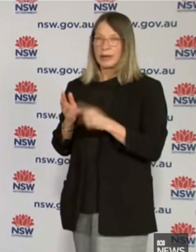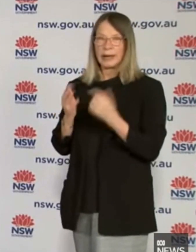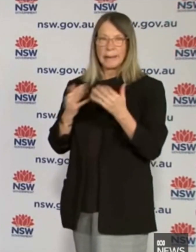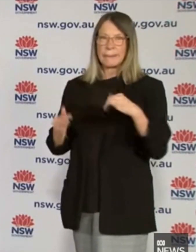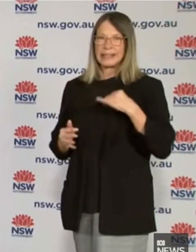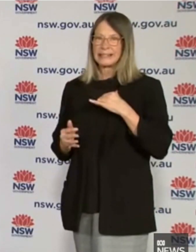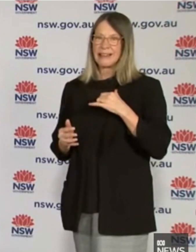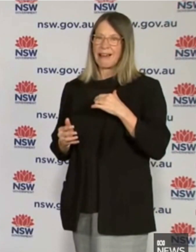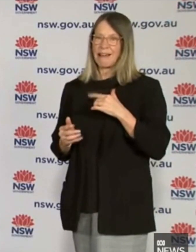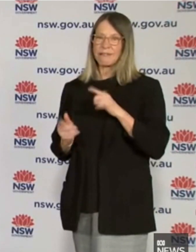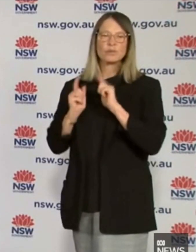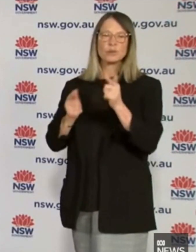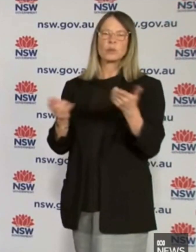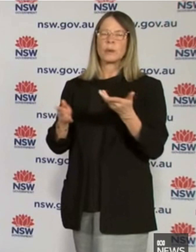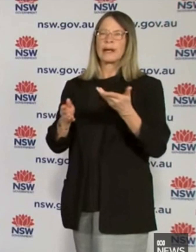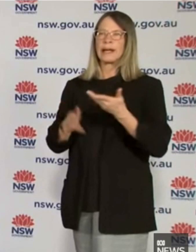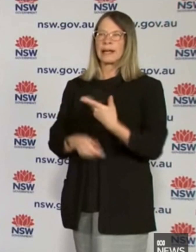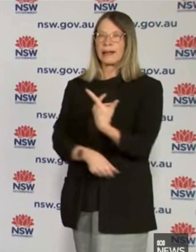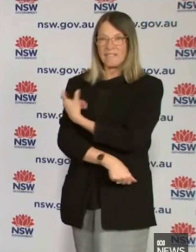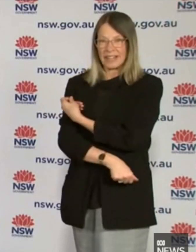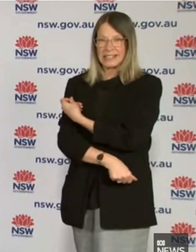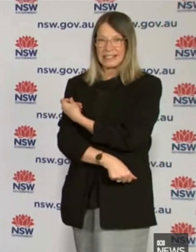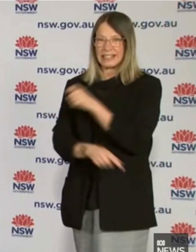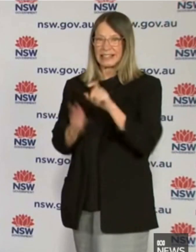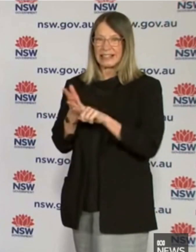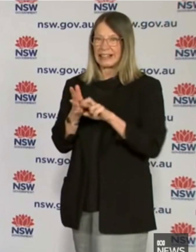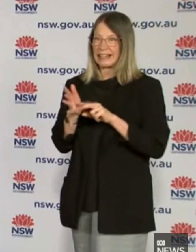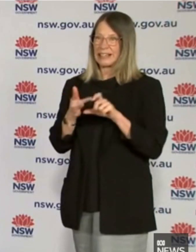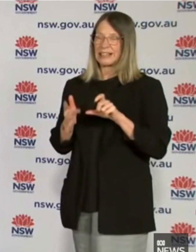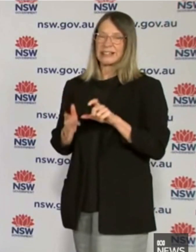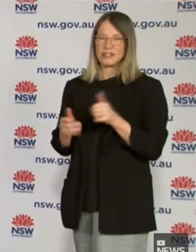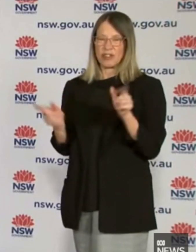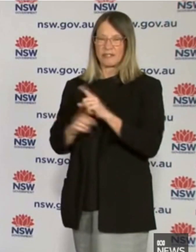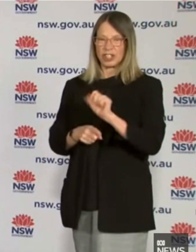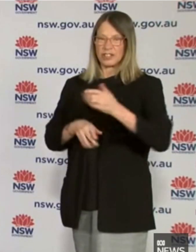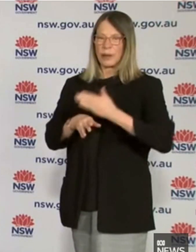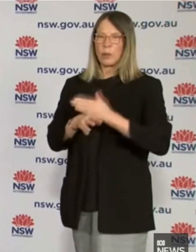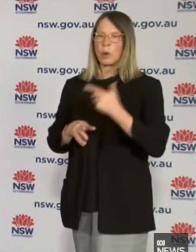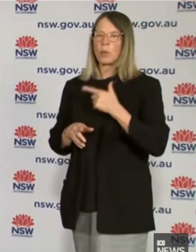clinics, a huge number of people changing what they would normally do every day to respond to